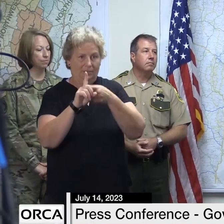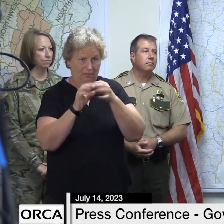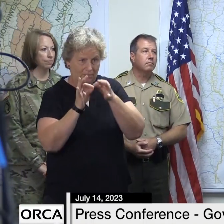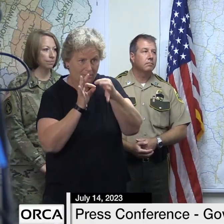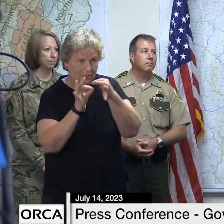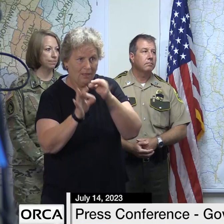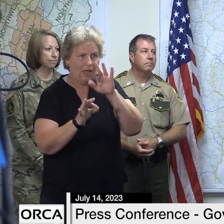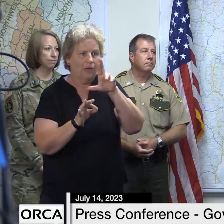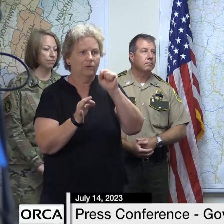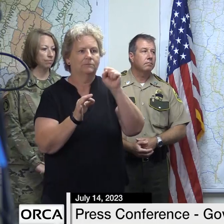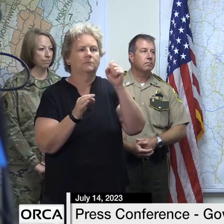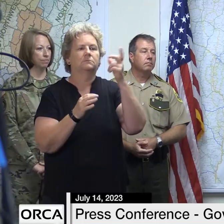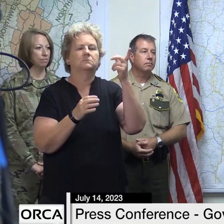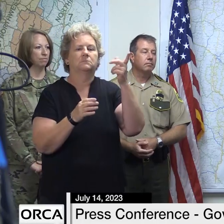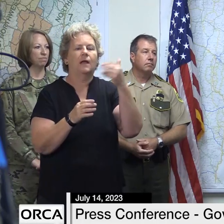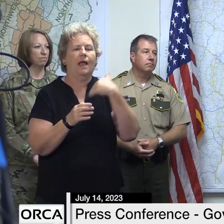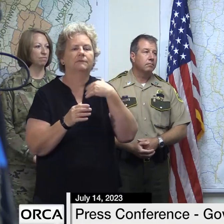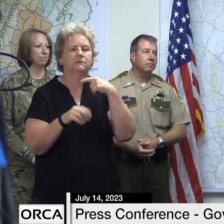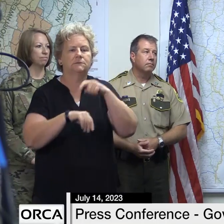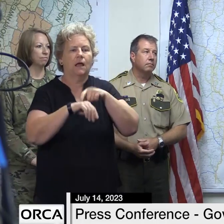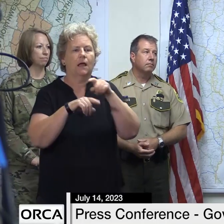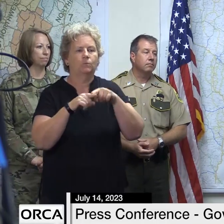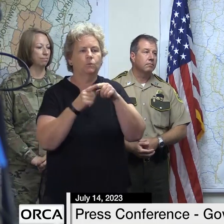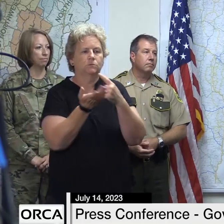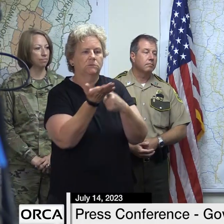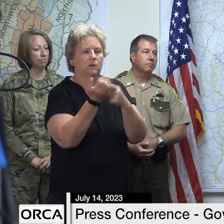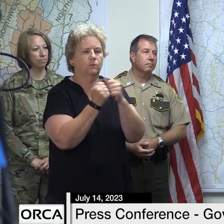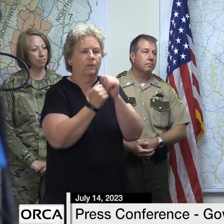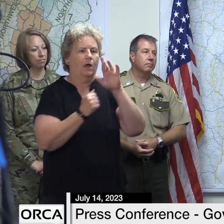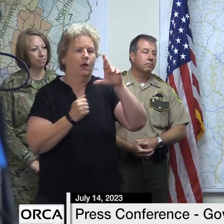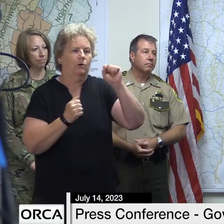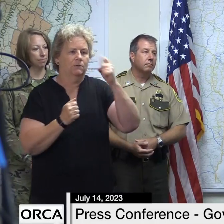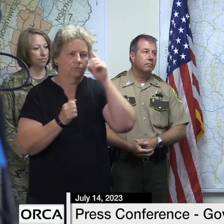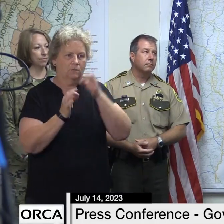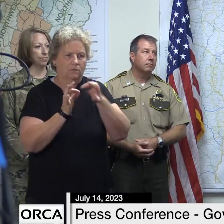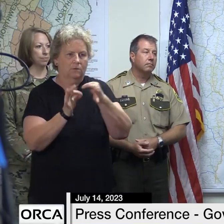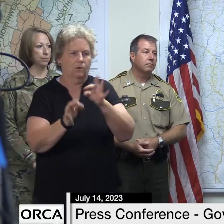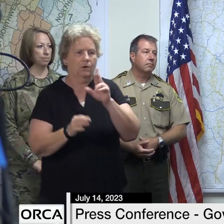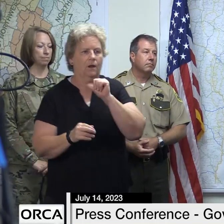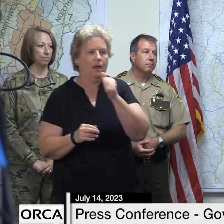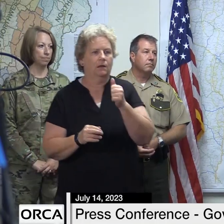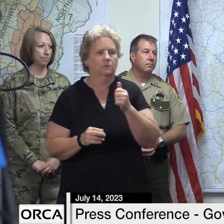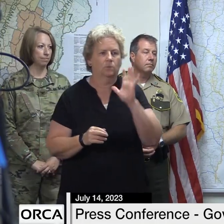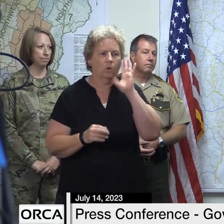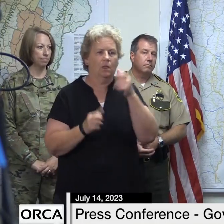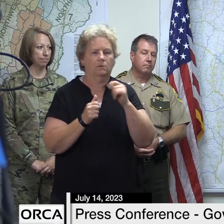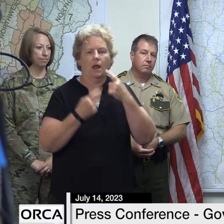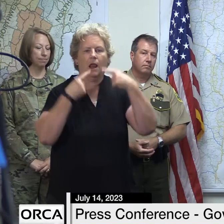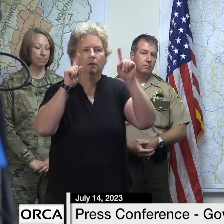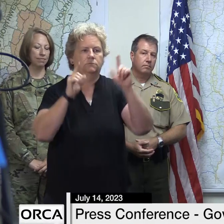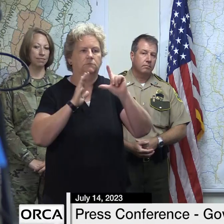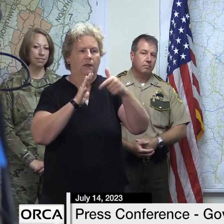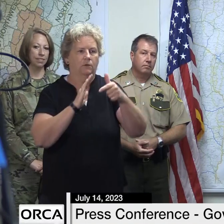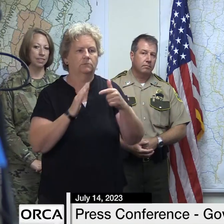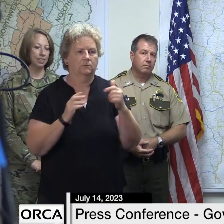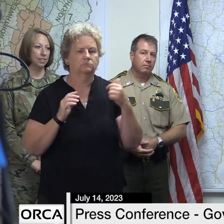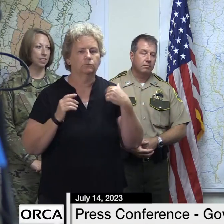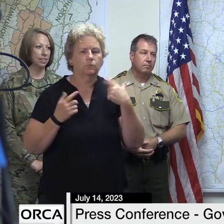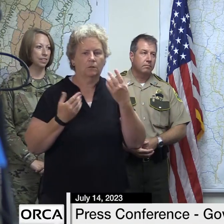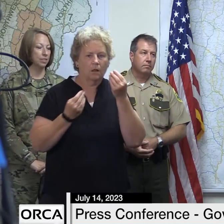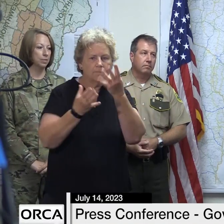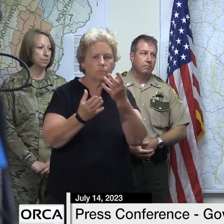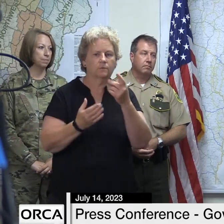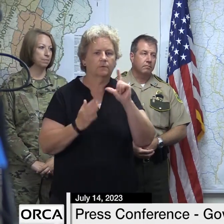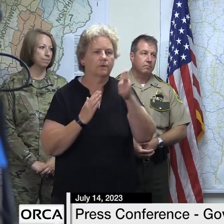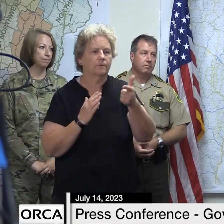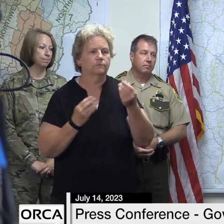time to figure that out, but we'll obviously react accordingly and do everything we can to reduce